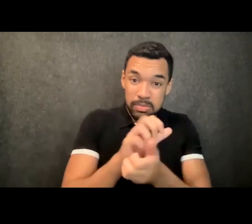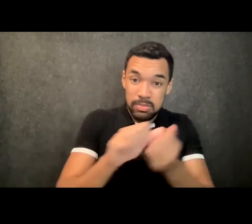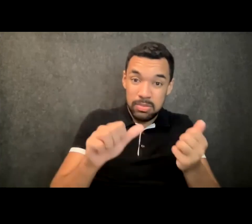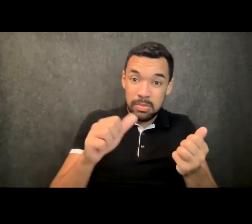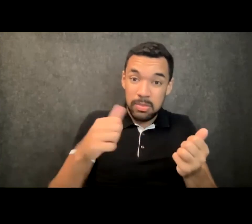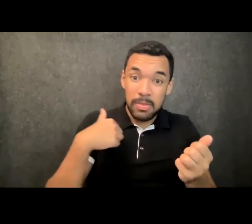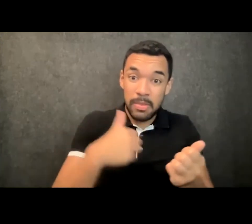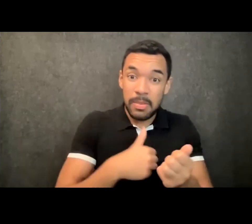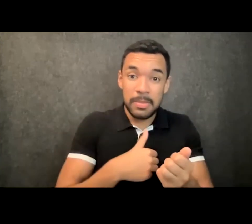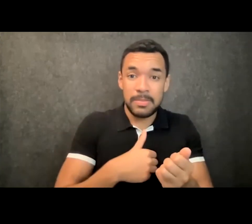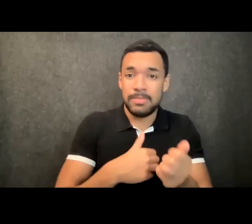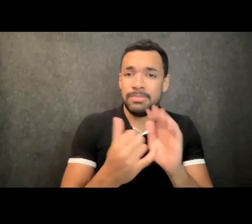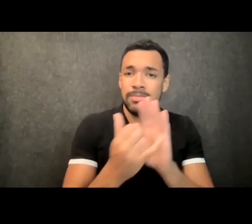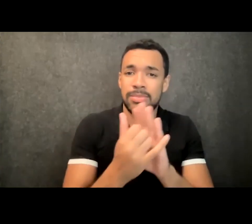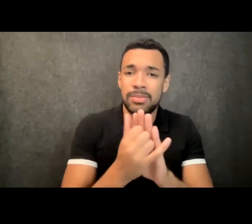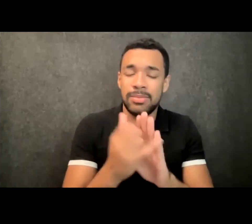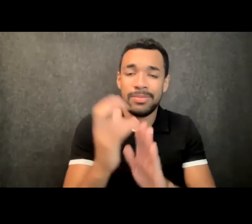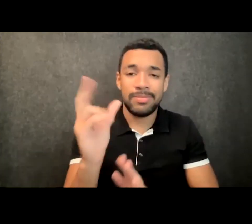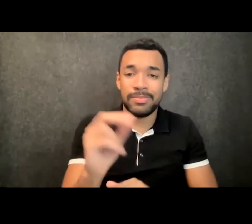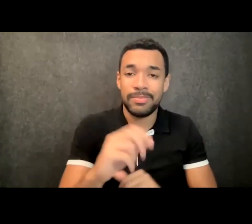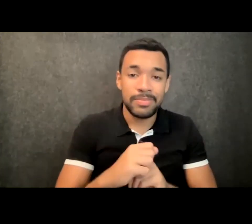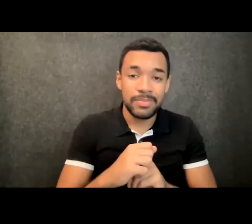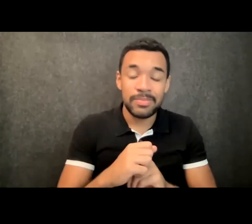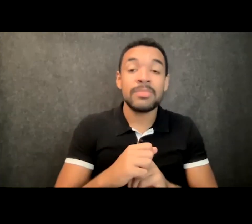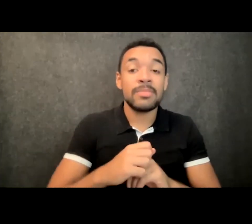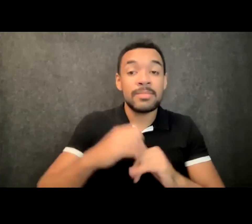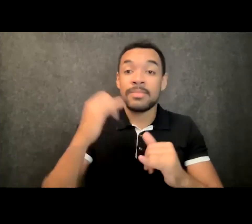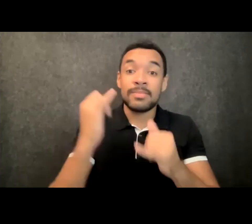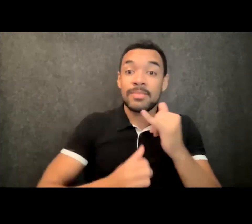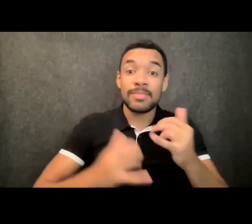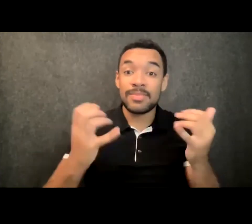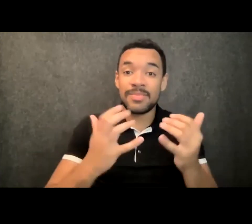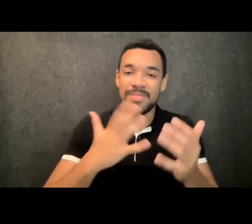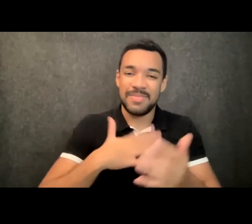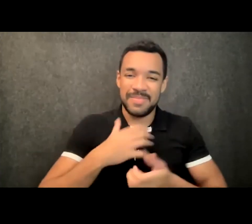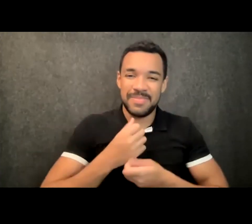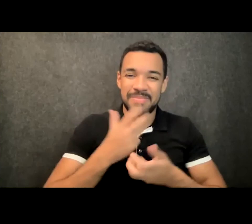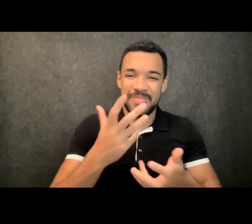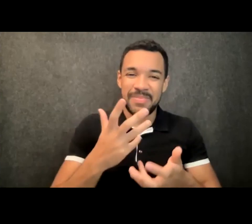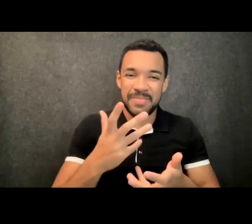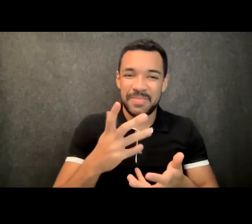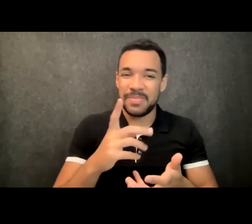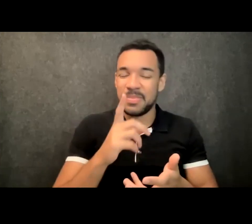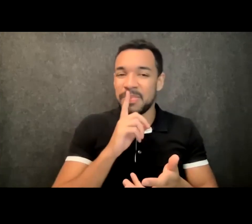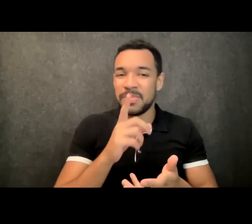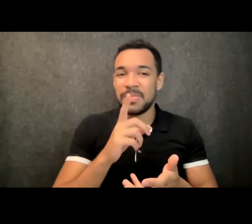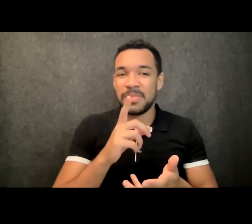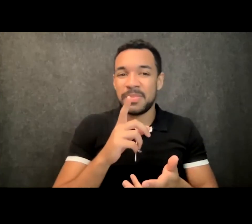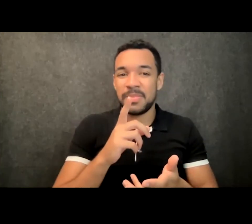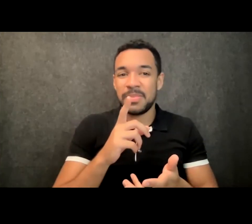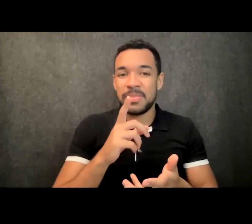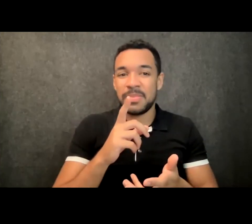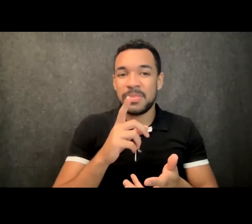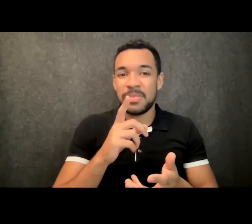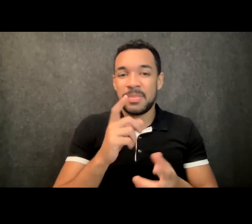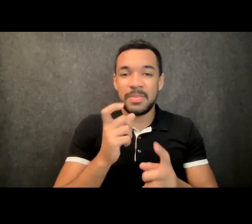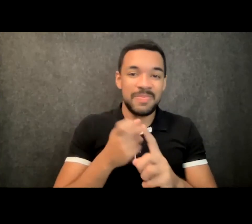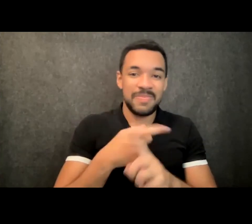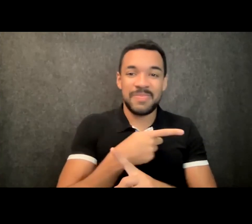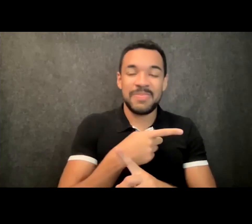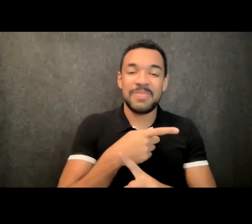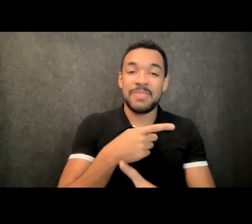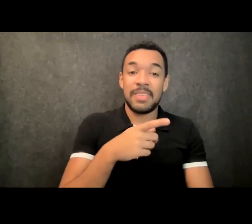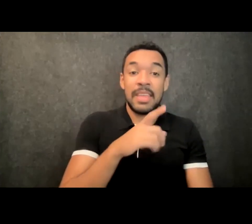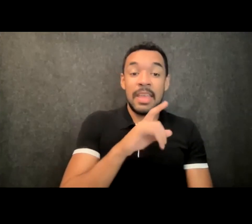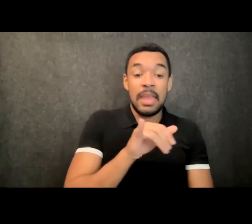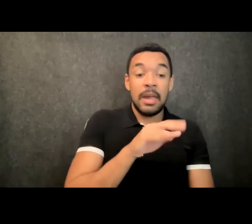With that, I will wrap up with a poem. Total caveat. Even Ximena and Jazz and Kirin